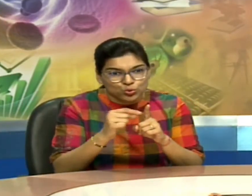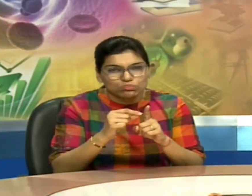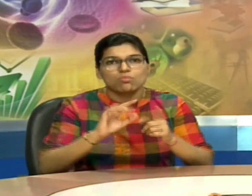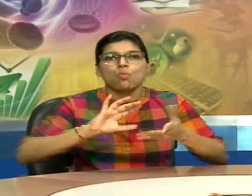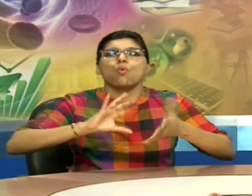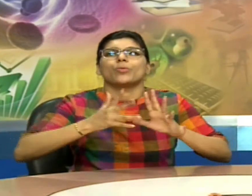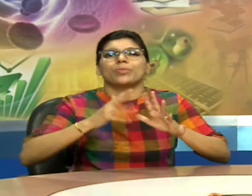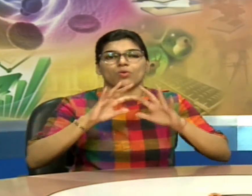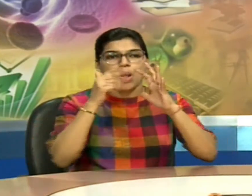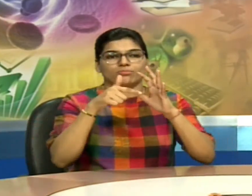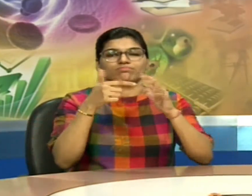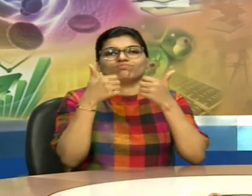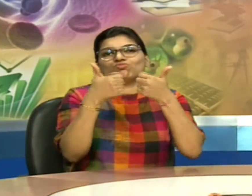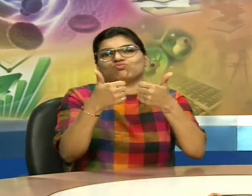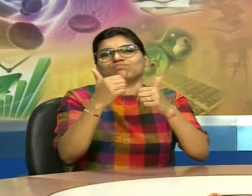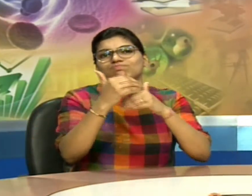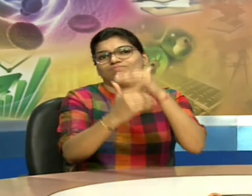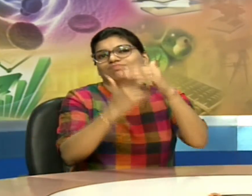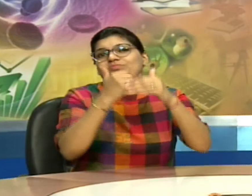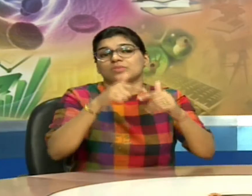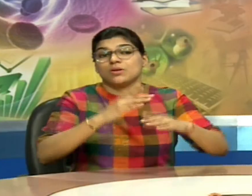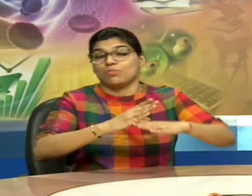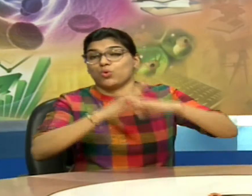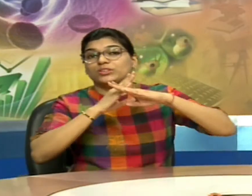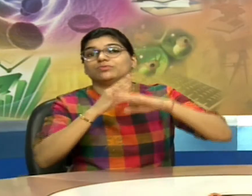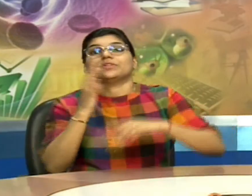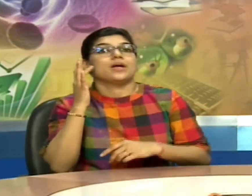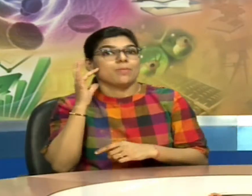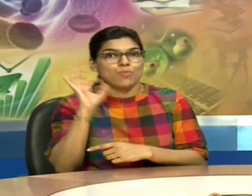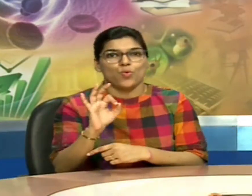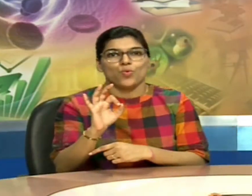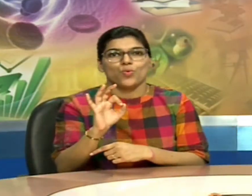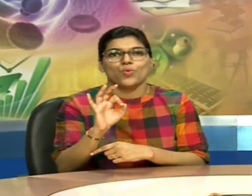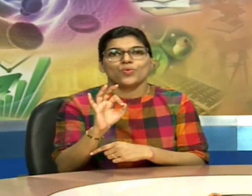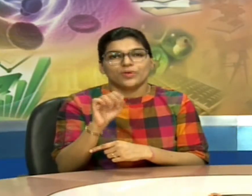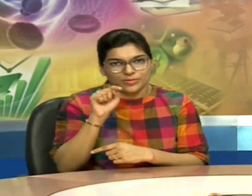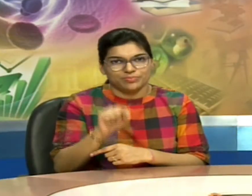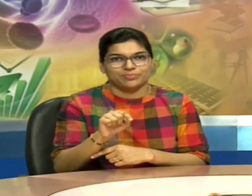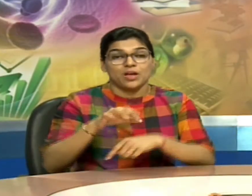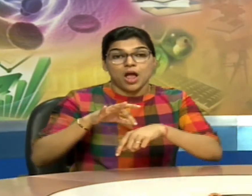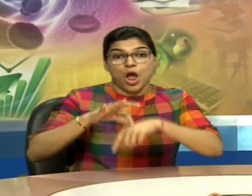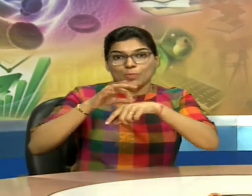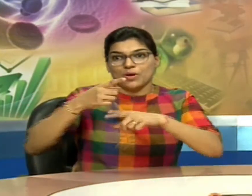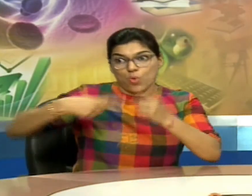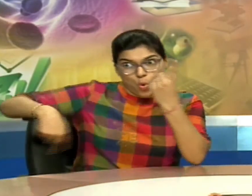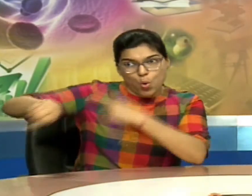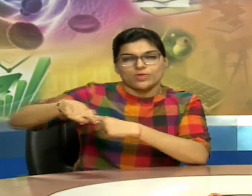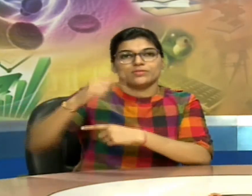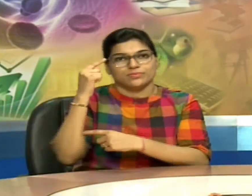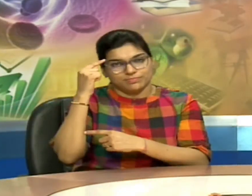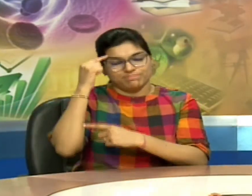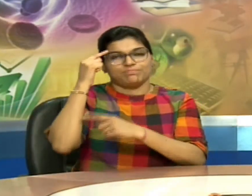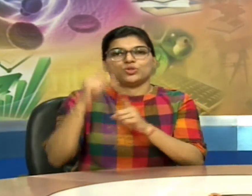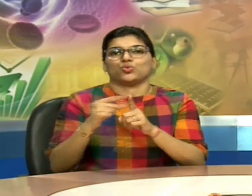and protective, we are doing our duty in a good manner, then it will help